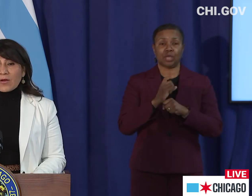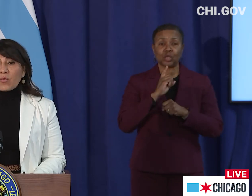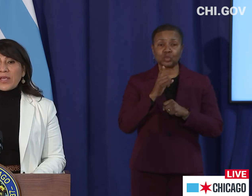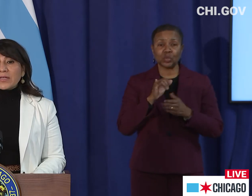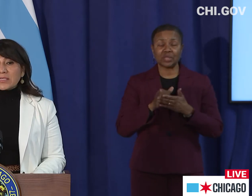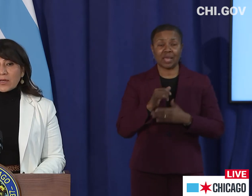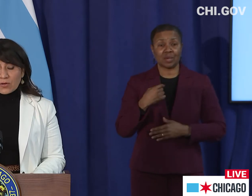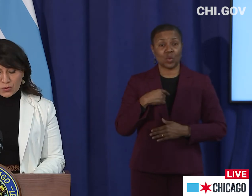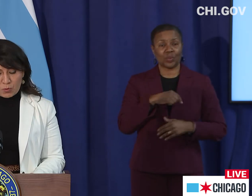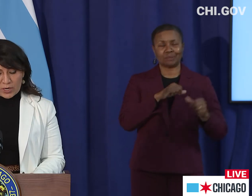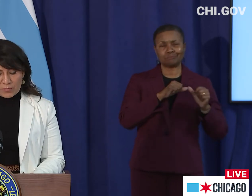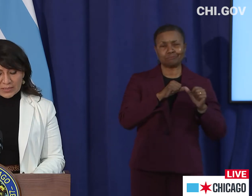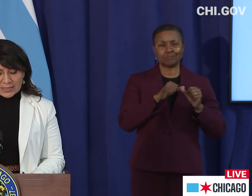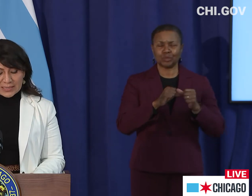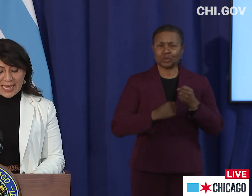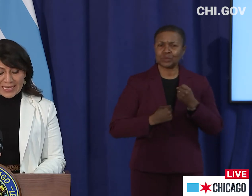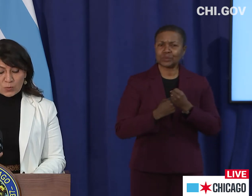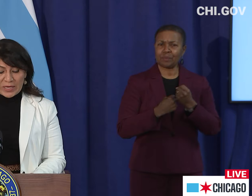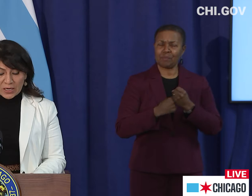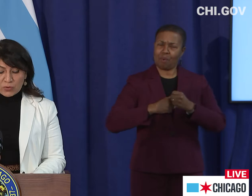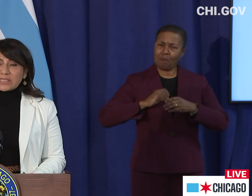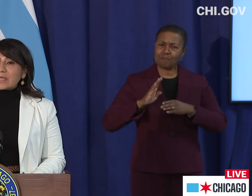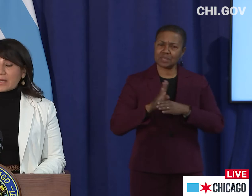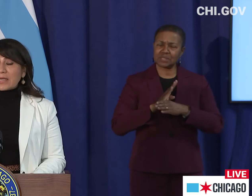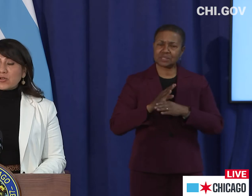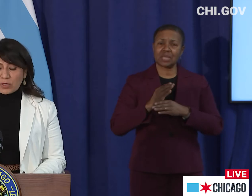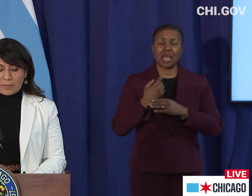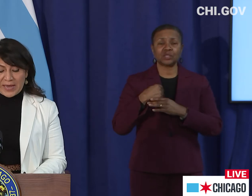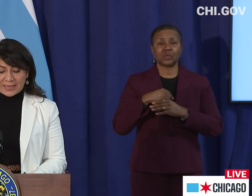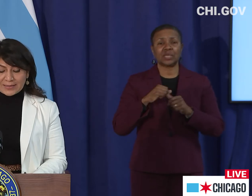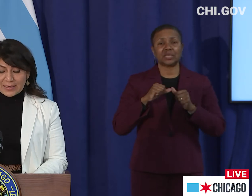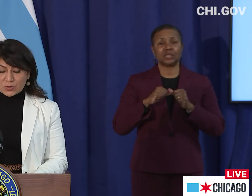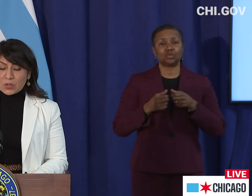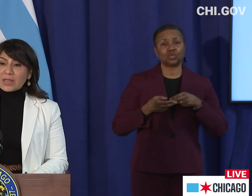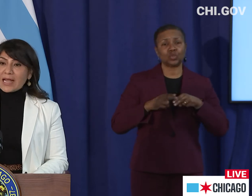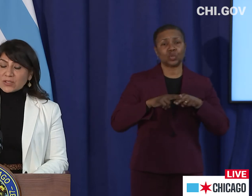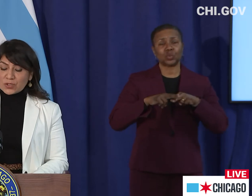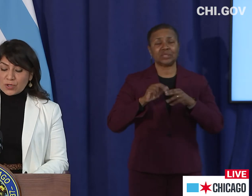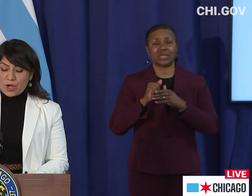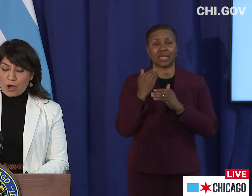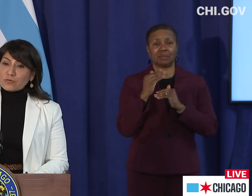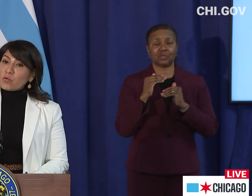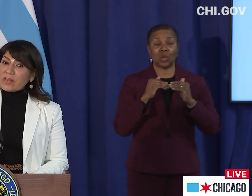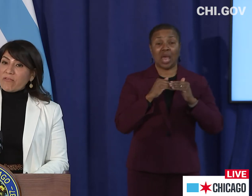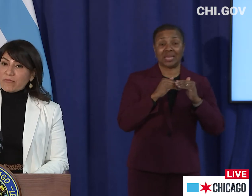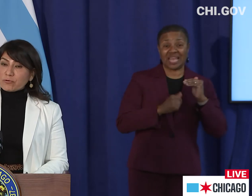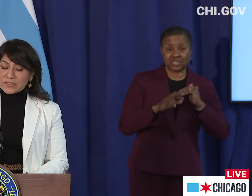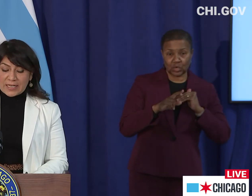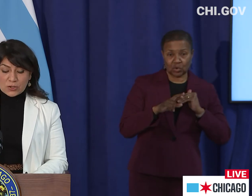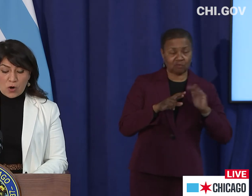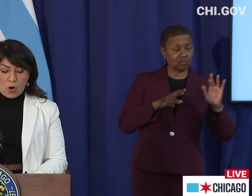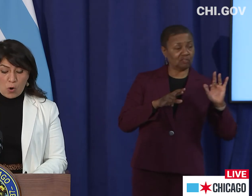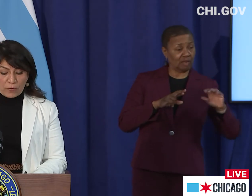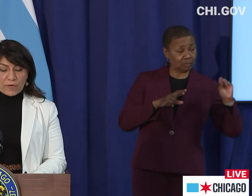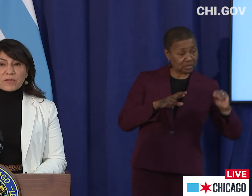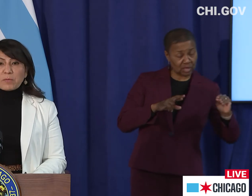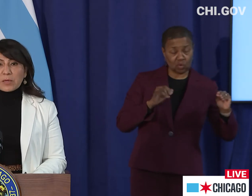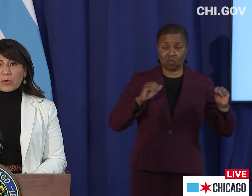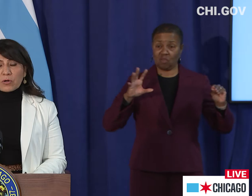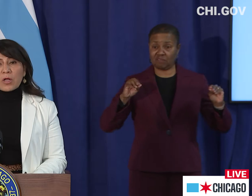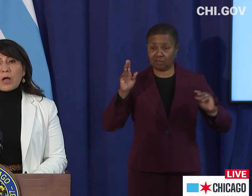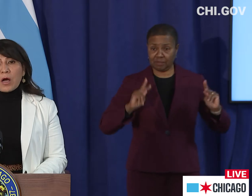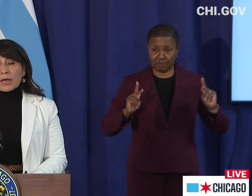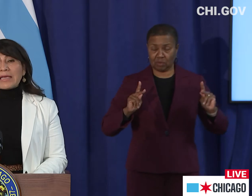that we continue to support our businesses as we increase that indoor capacity to the lesser of 25% or